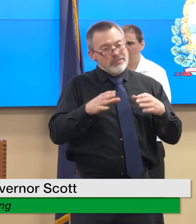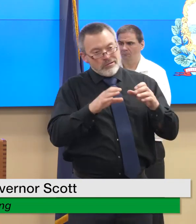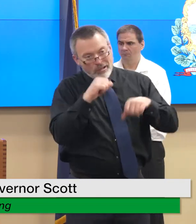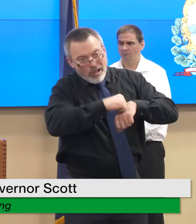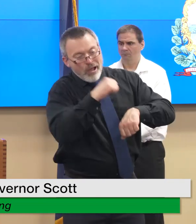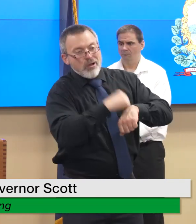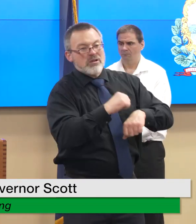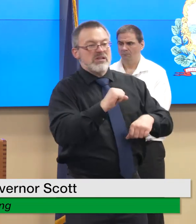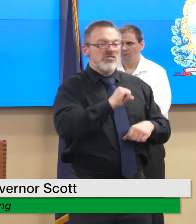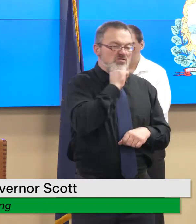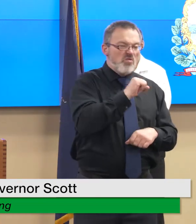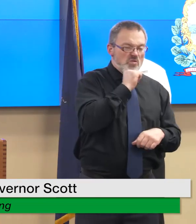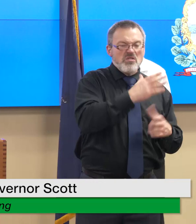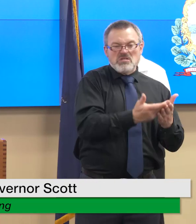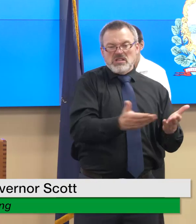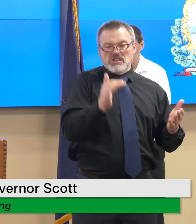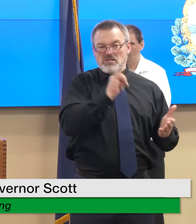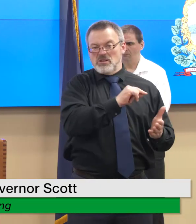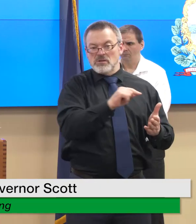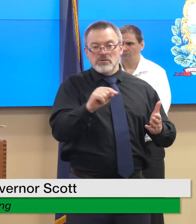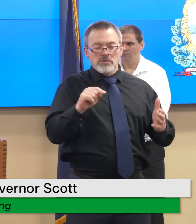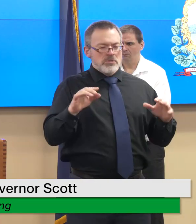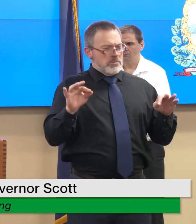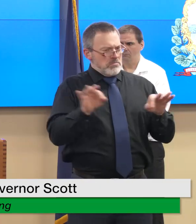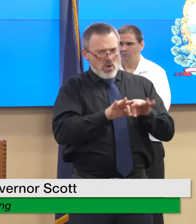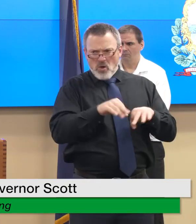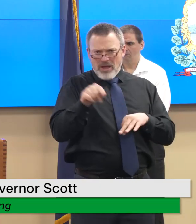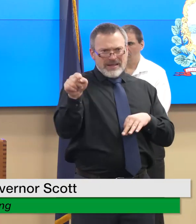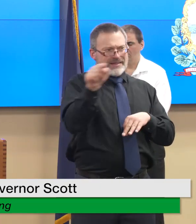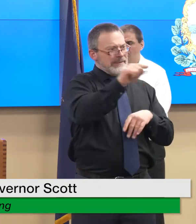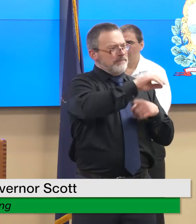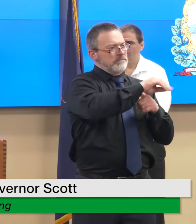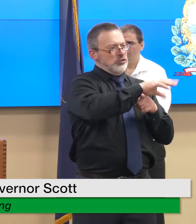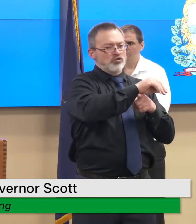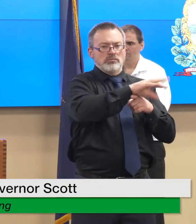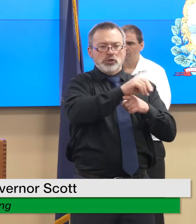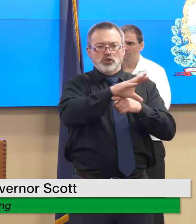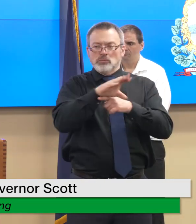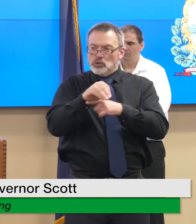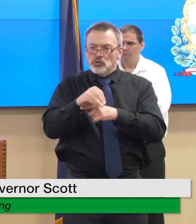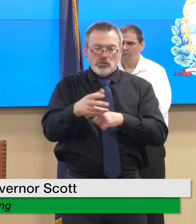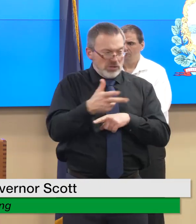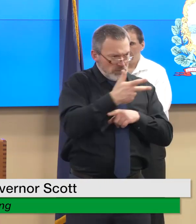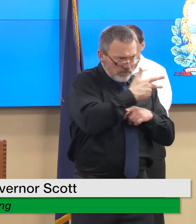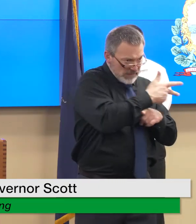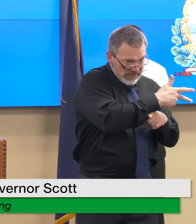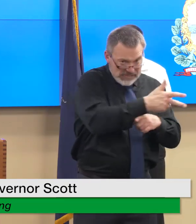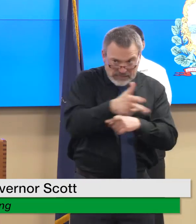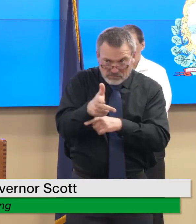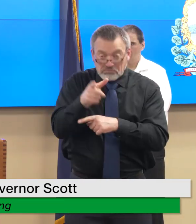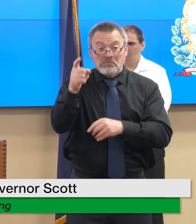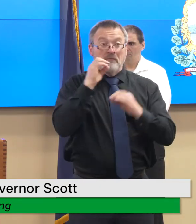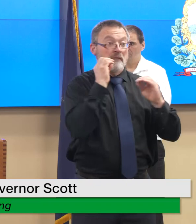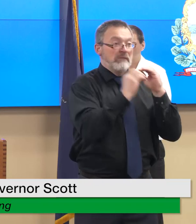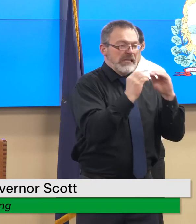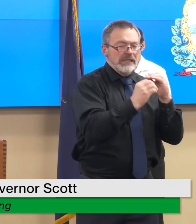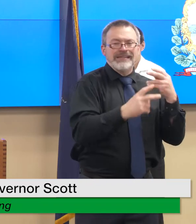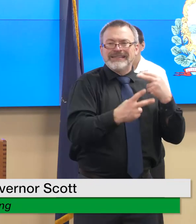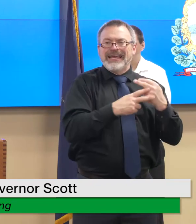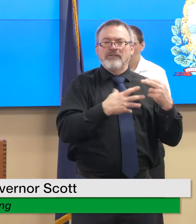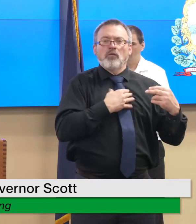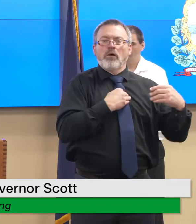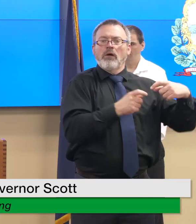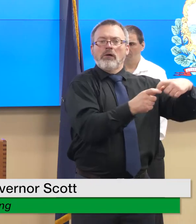important to take photos and keep receipts for labor and materials purchased. For communities that have